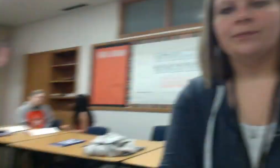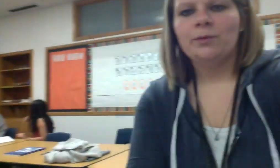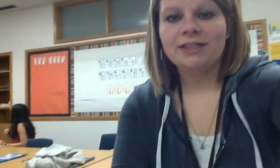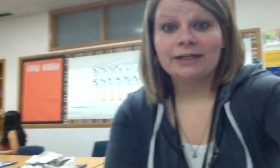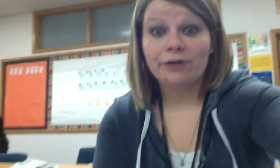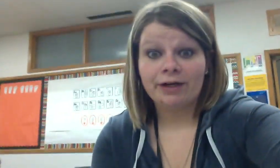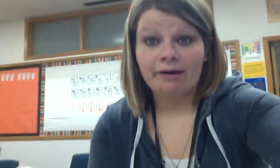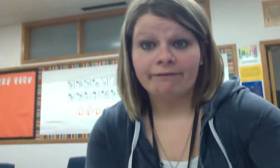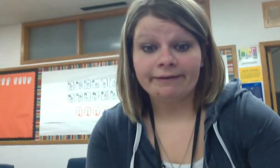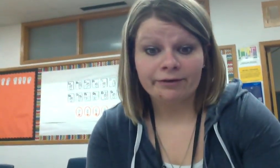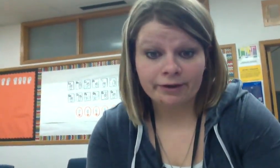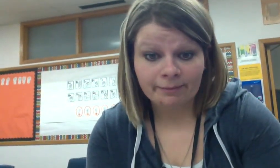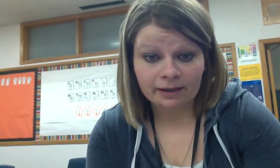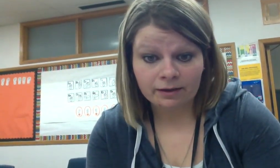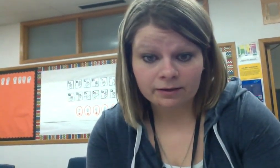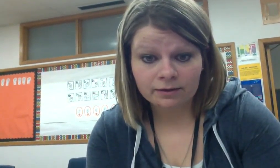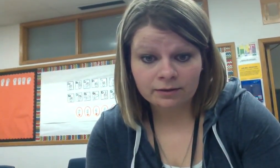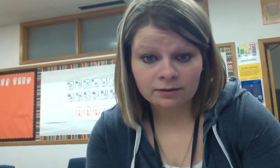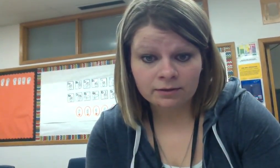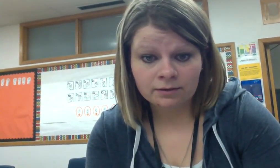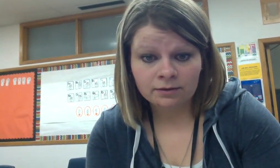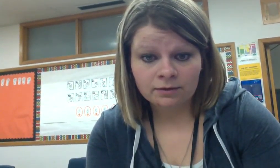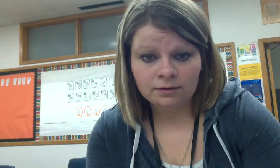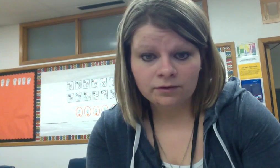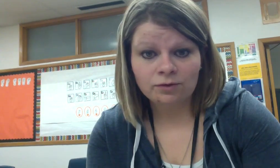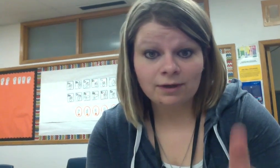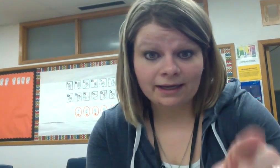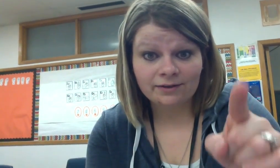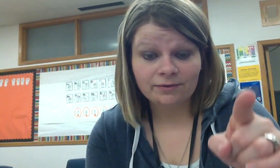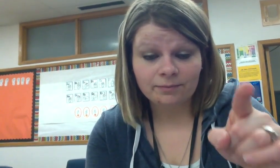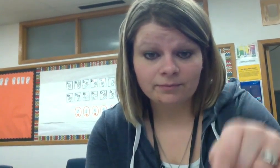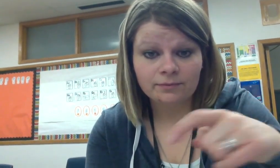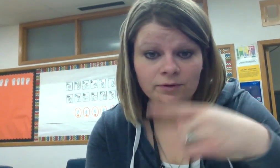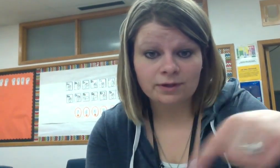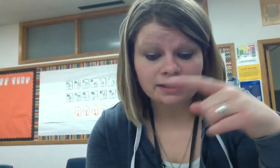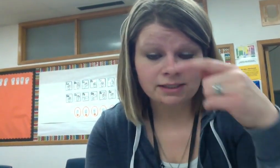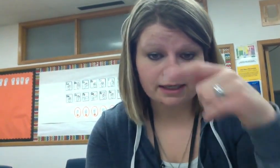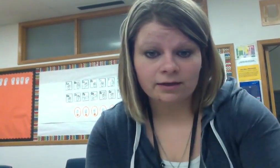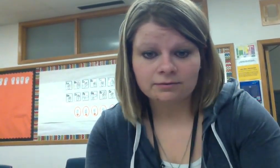We're just going to turn it off and then turn it back on. So you guys do this together.